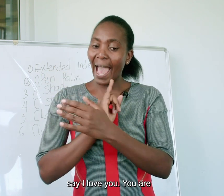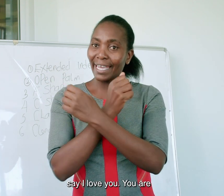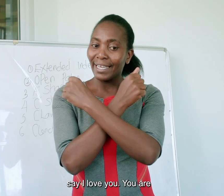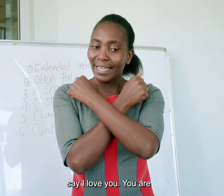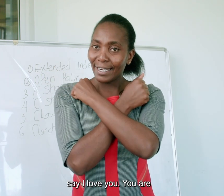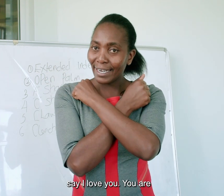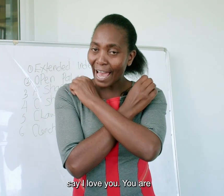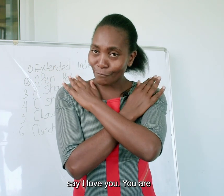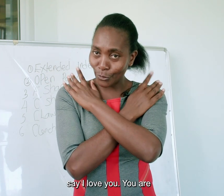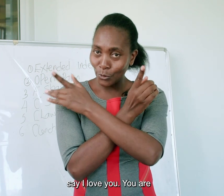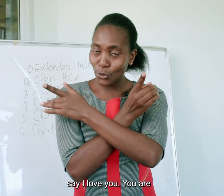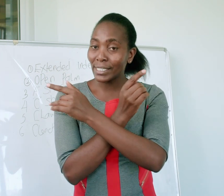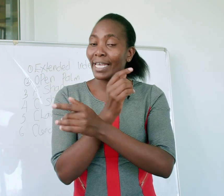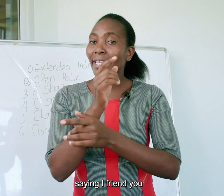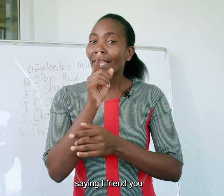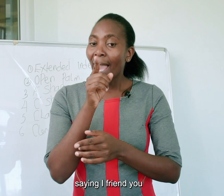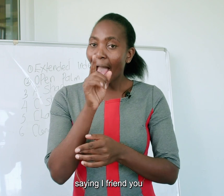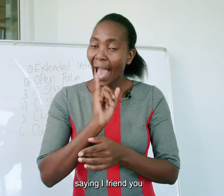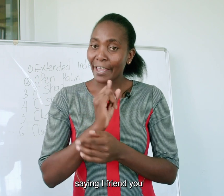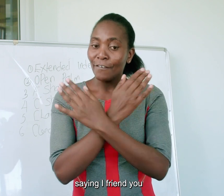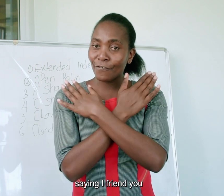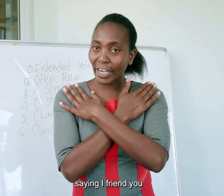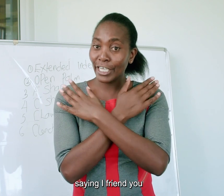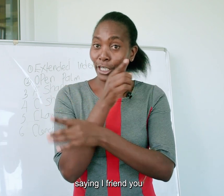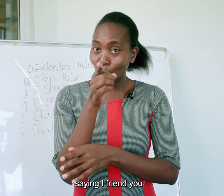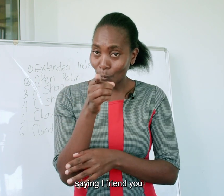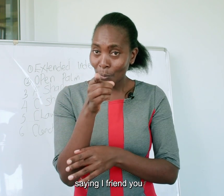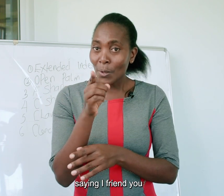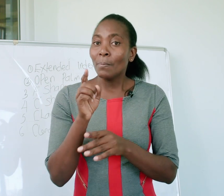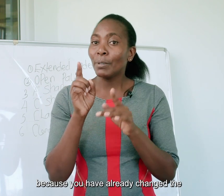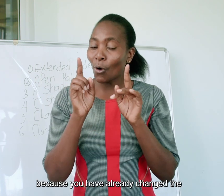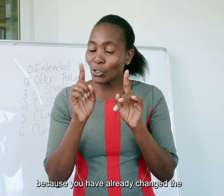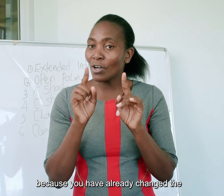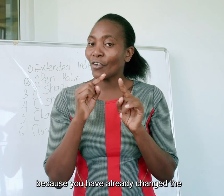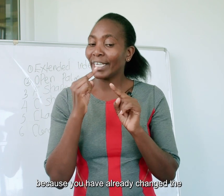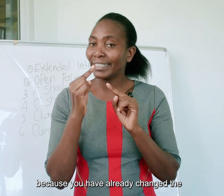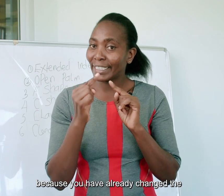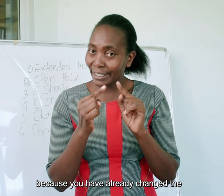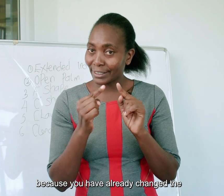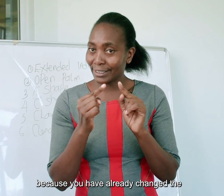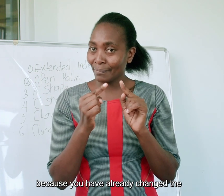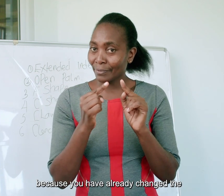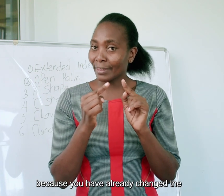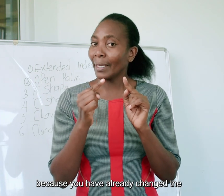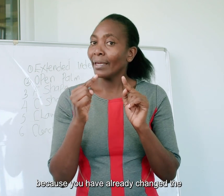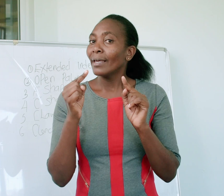I love you. You are saying, I friend you. Because you have already changed